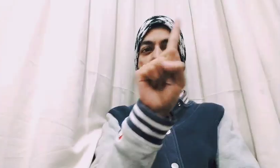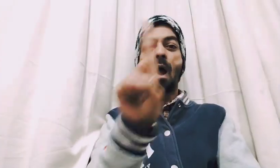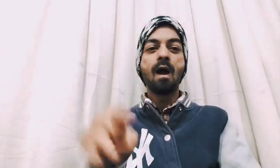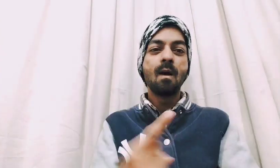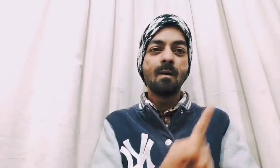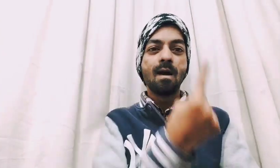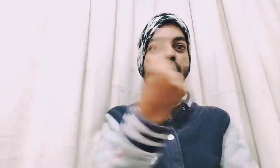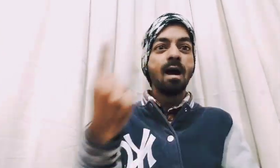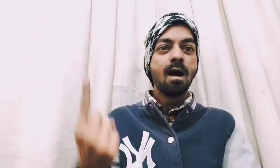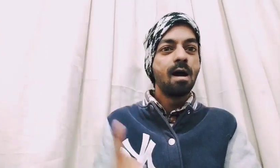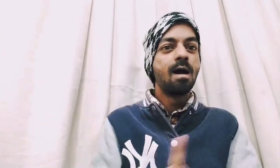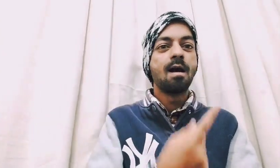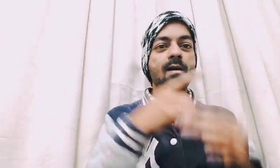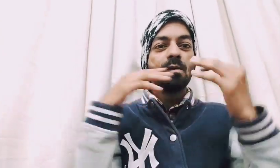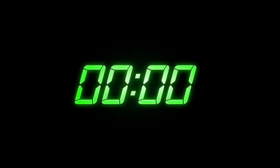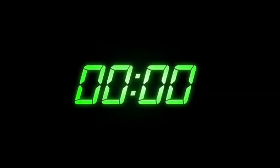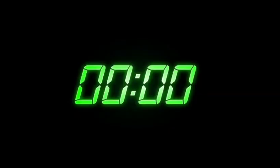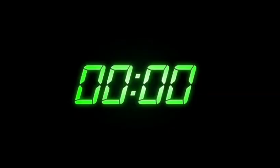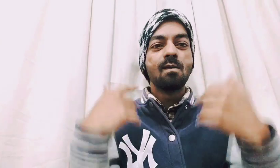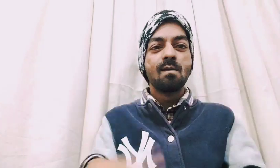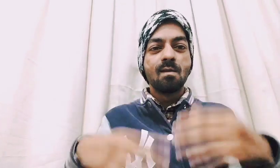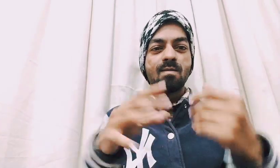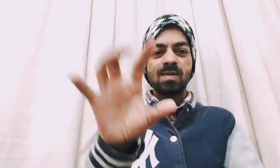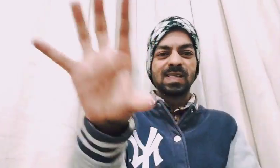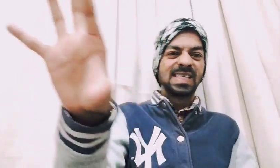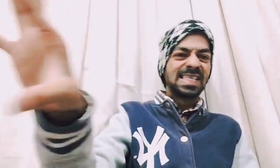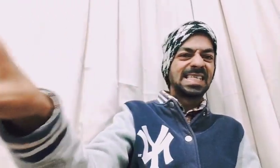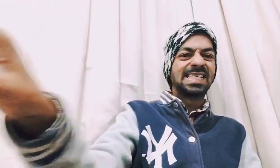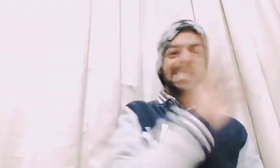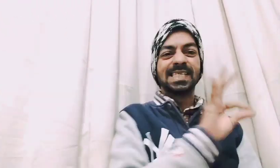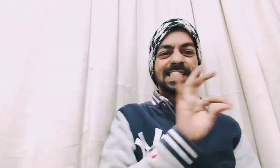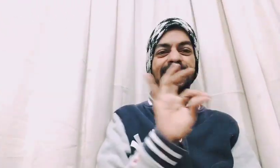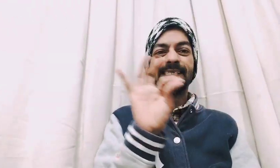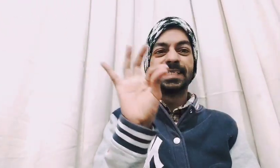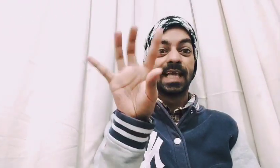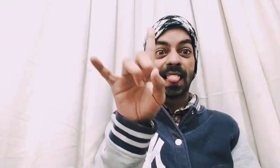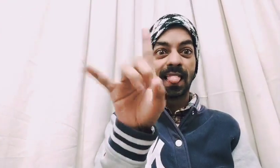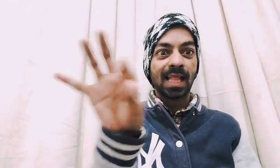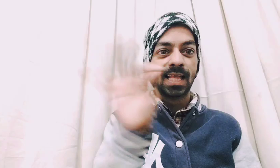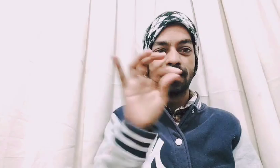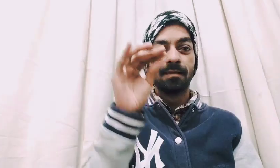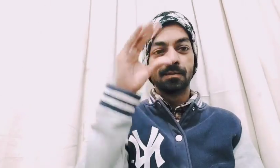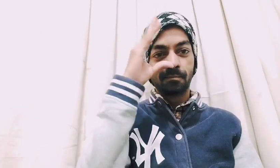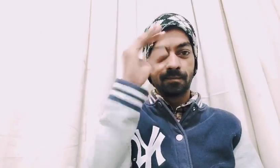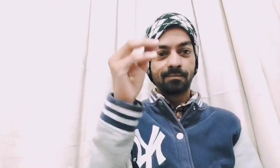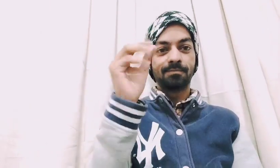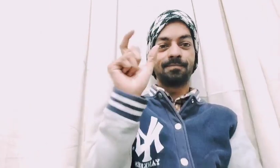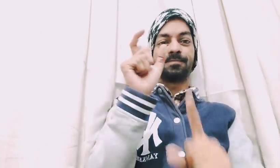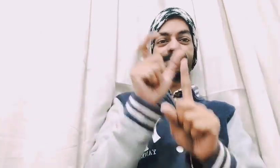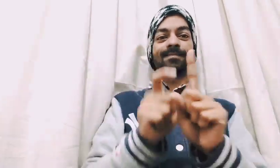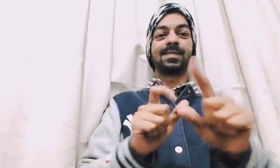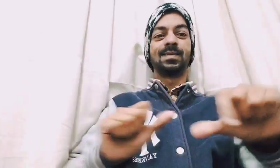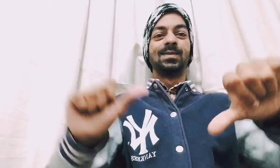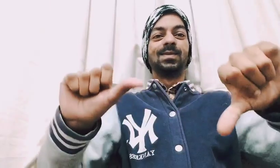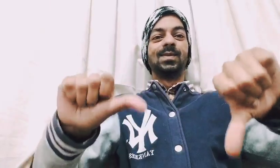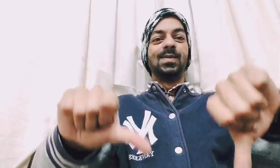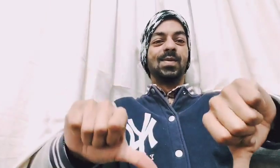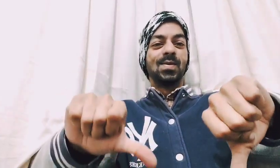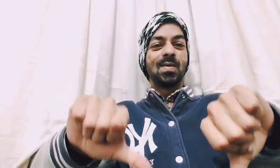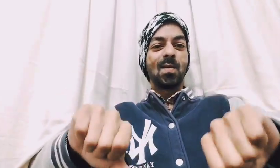are afraid of snakes. If you want to elaborate on the scene, you could describe the person's emotions, their